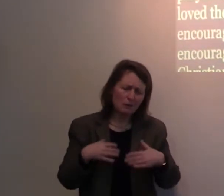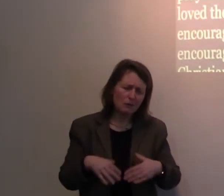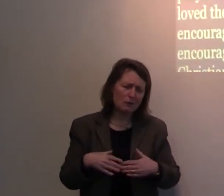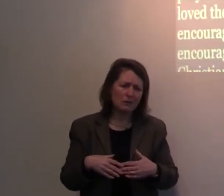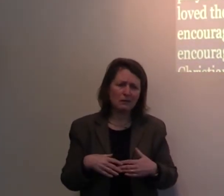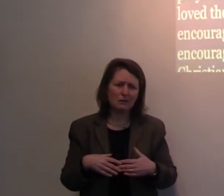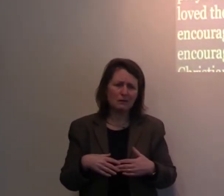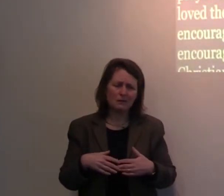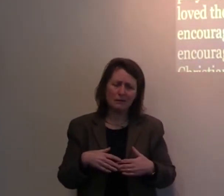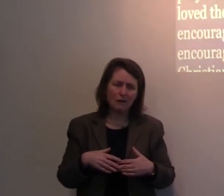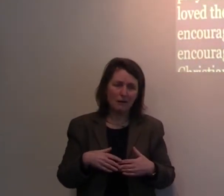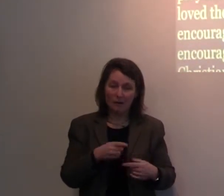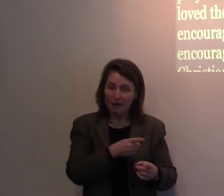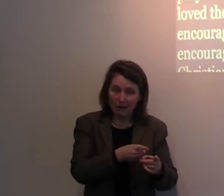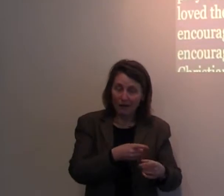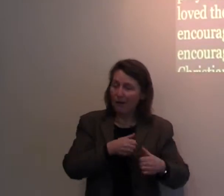They loved him.